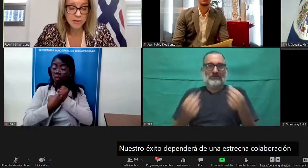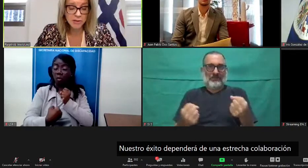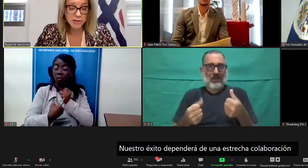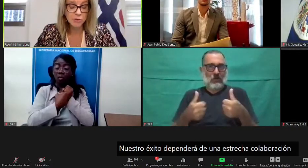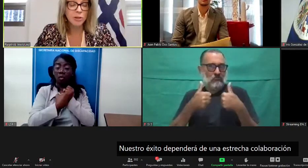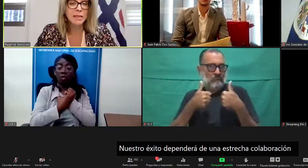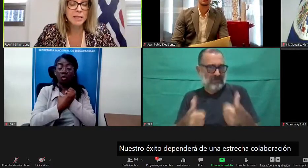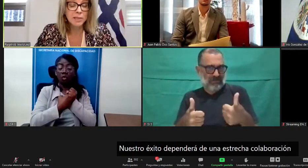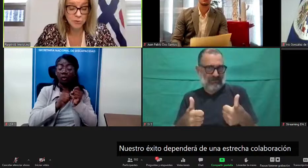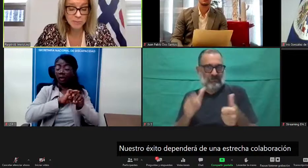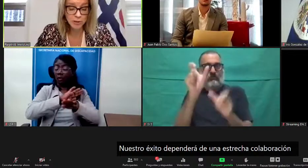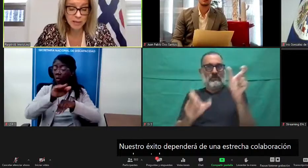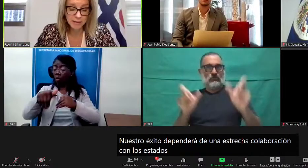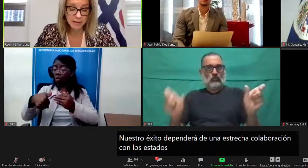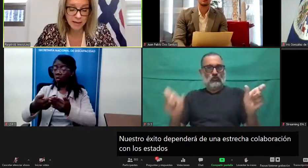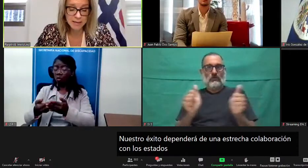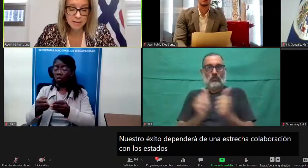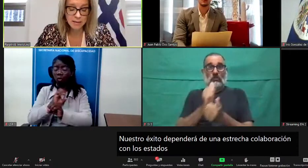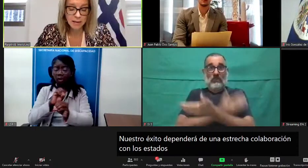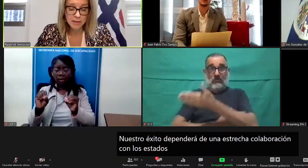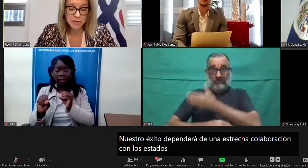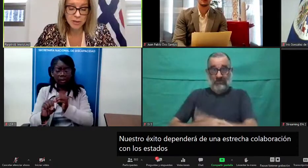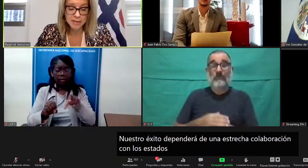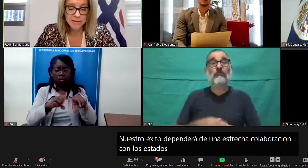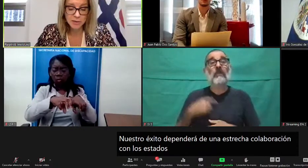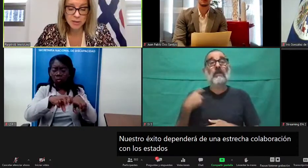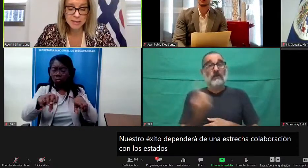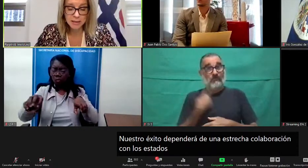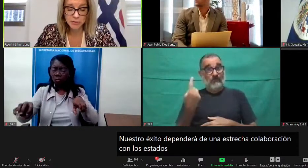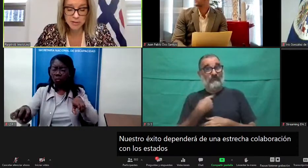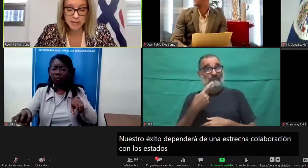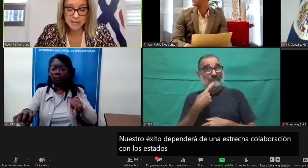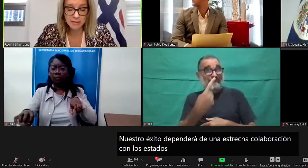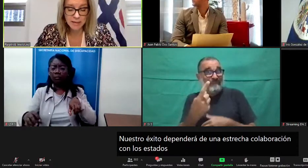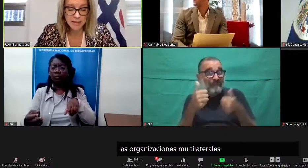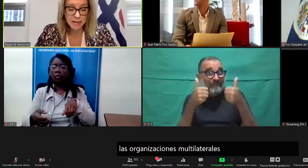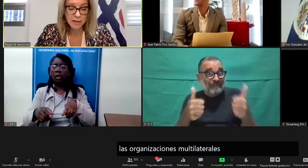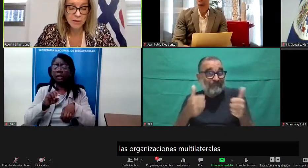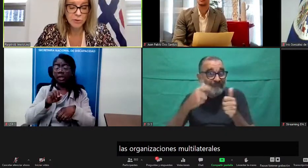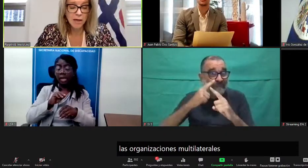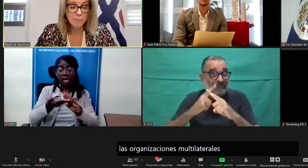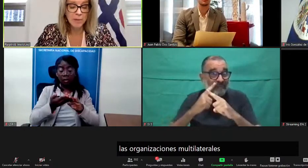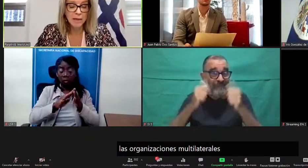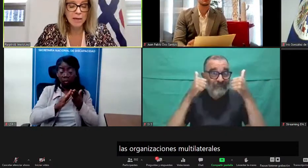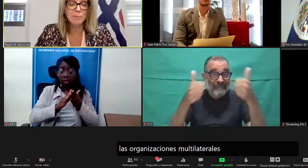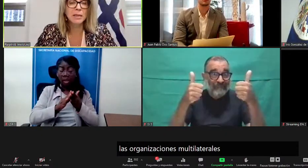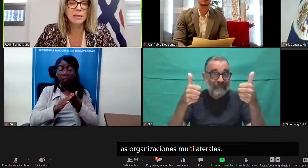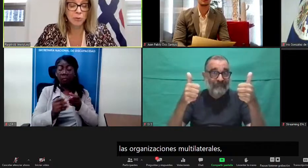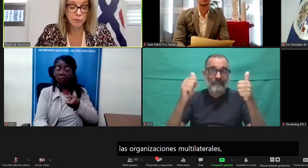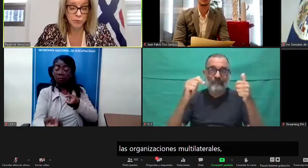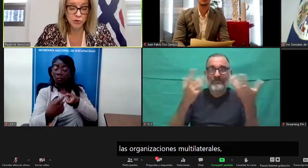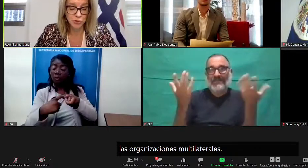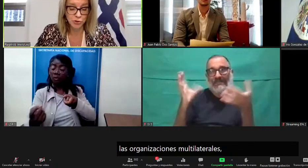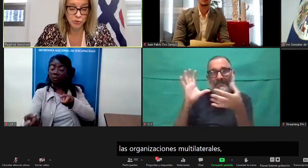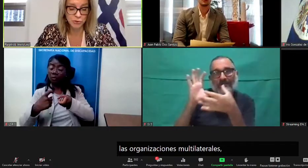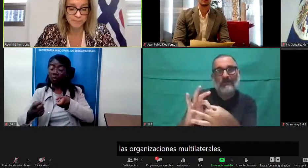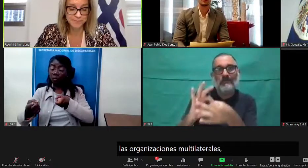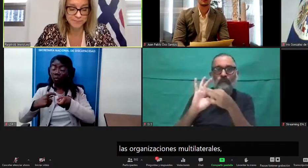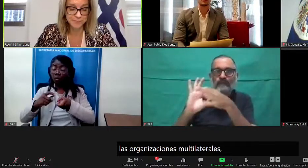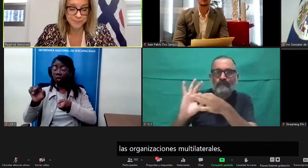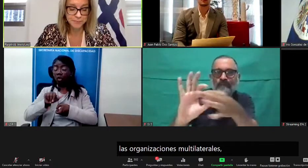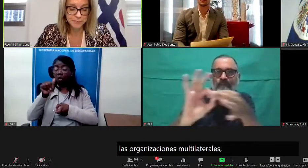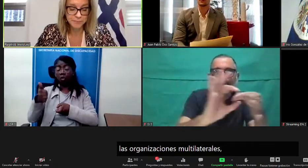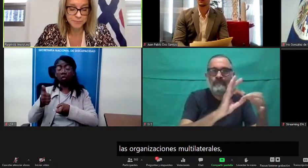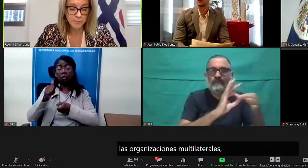tight collaboration with the state's organizations csos and a high